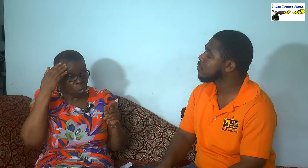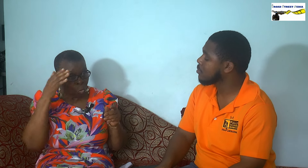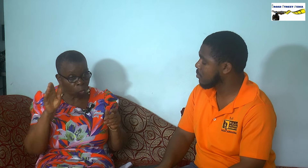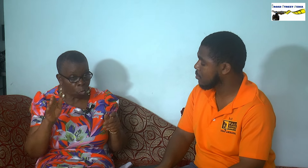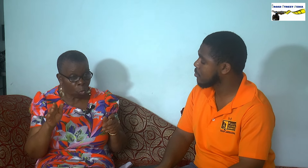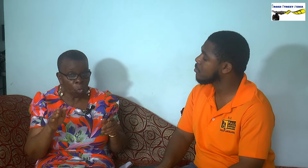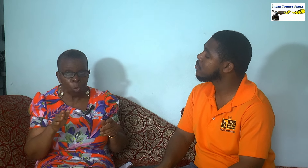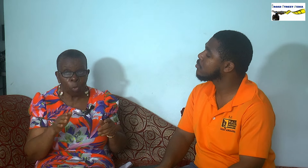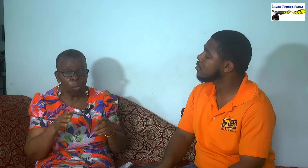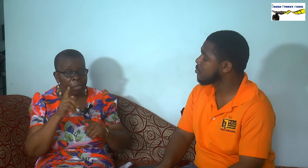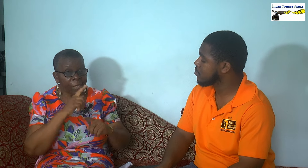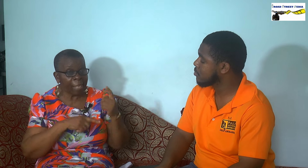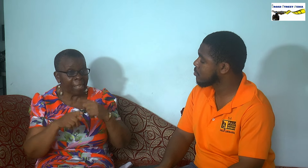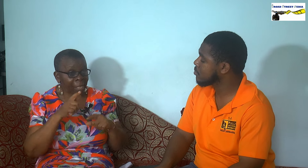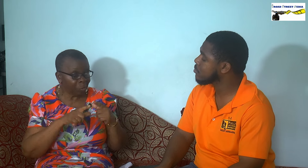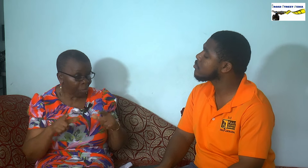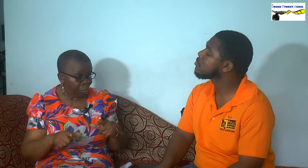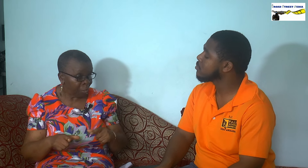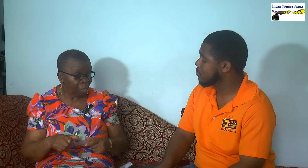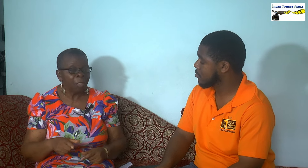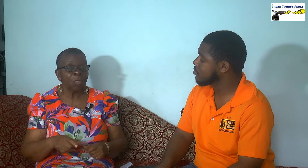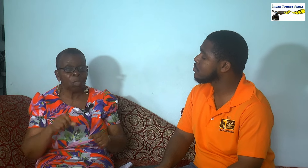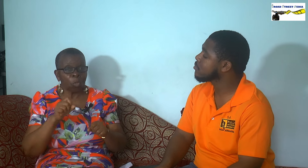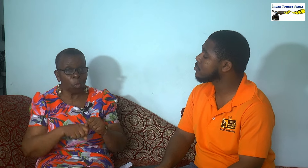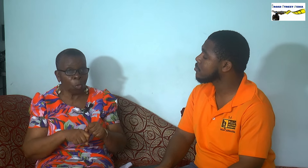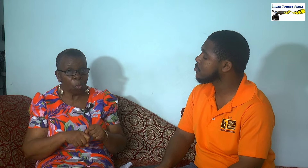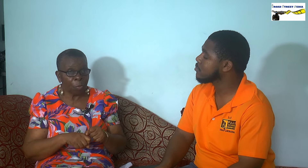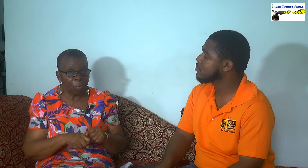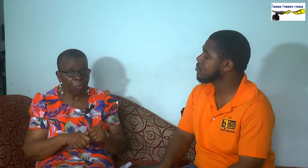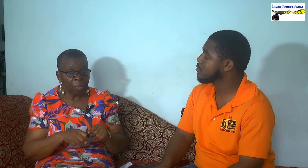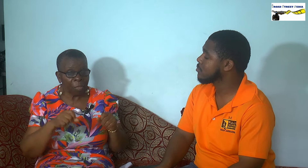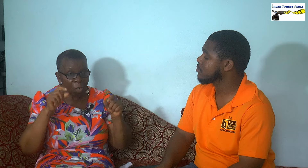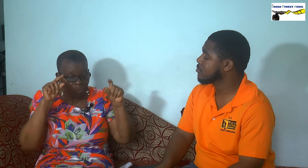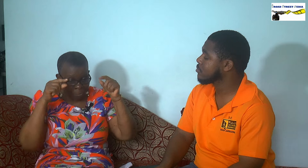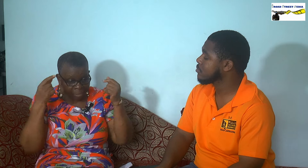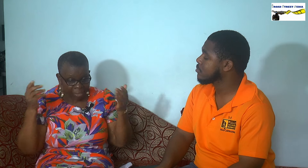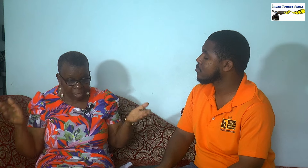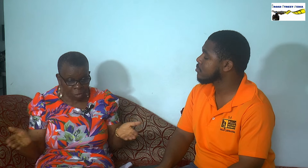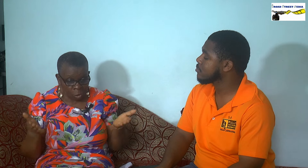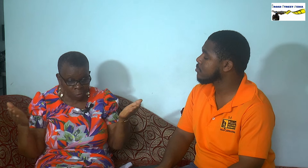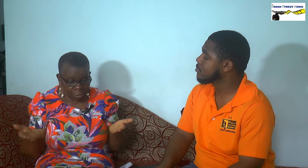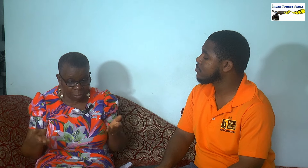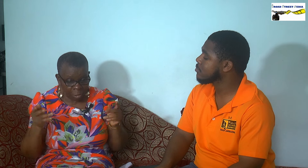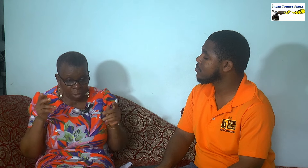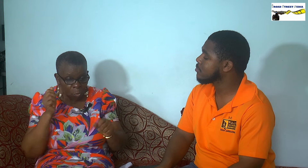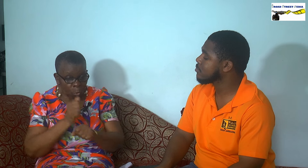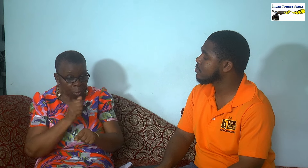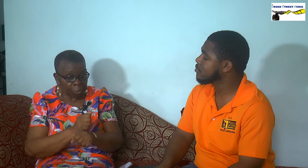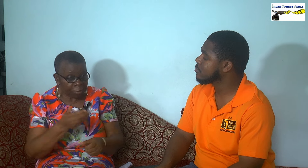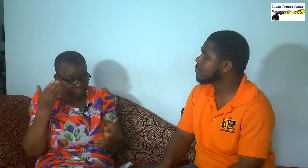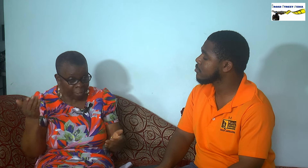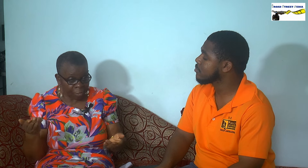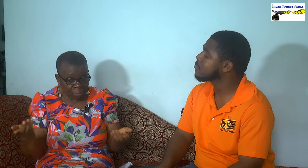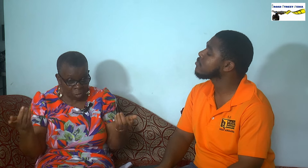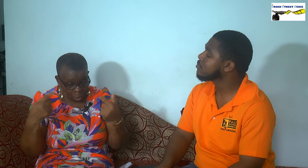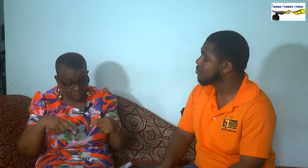don't know sign language. So the government encouraged workers there to come